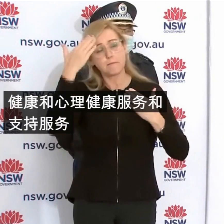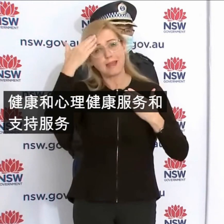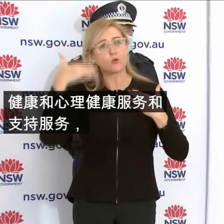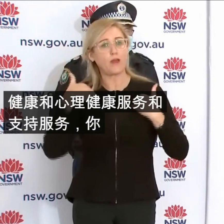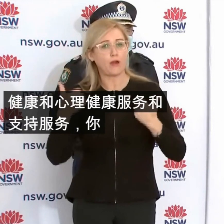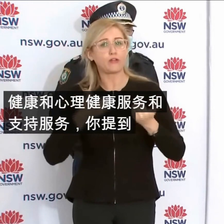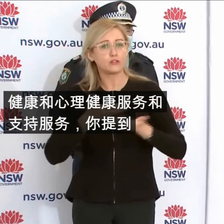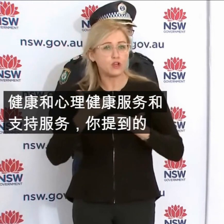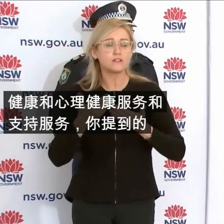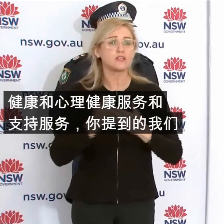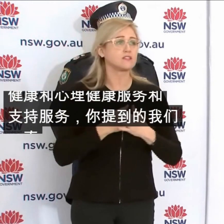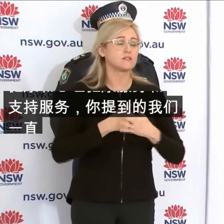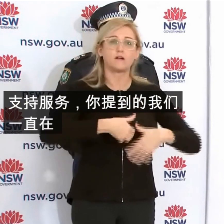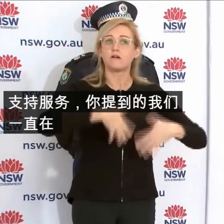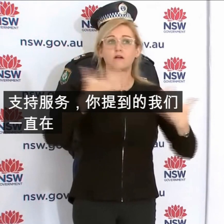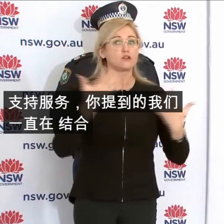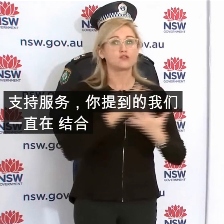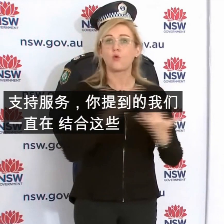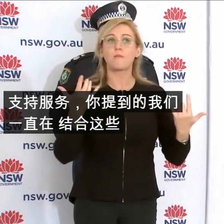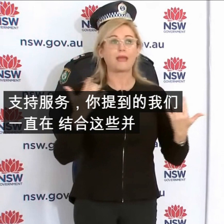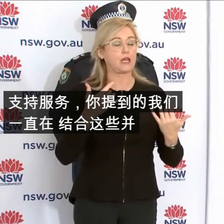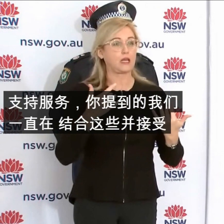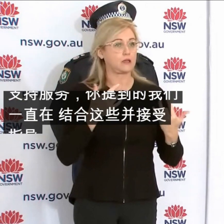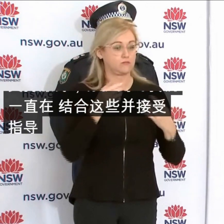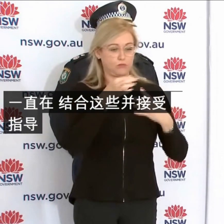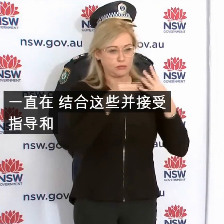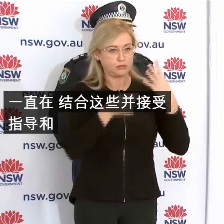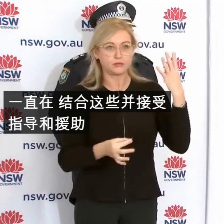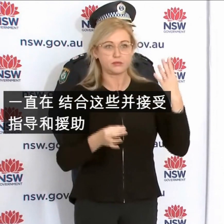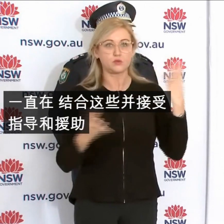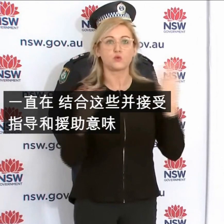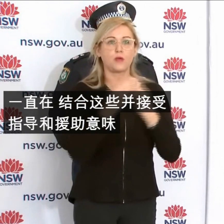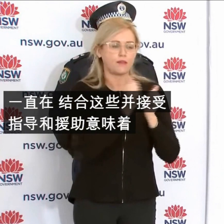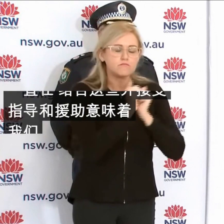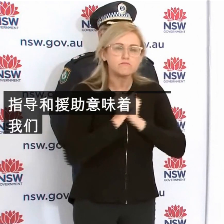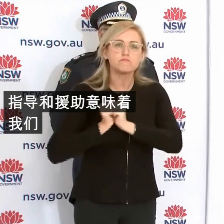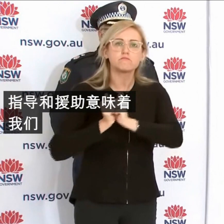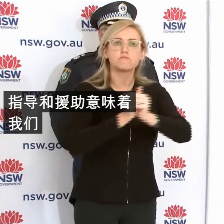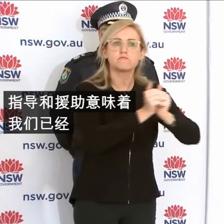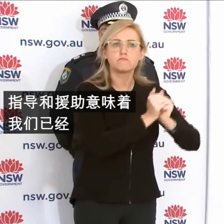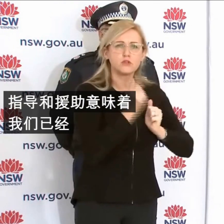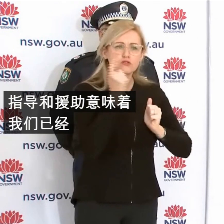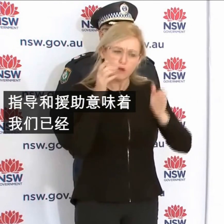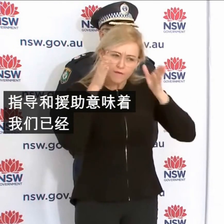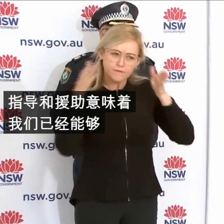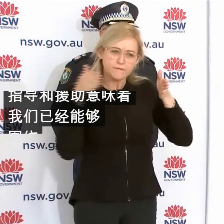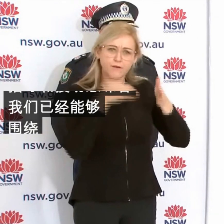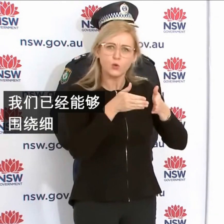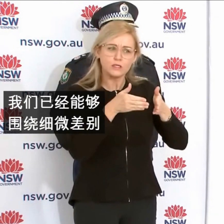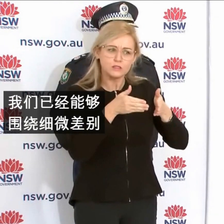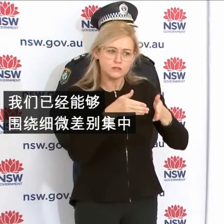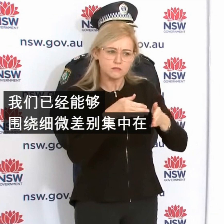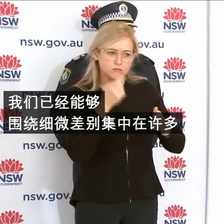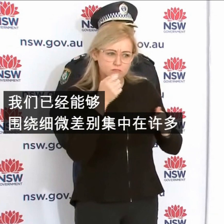and support services. You name them, we've been in this together. And taking the guidance and the assistance means that we've been able to focus in a number of